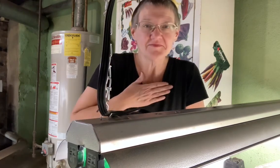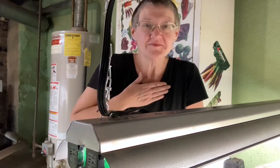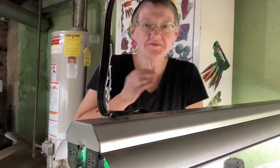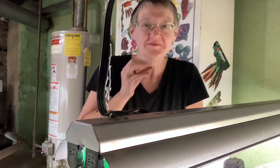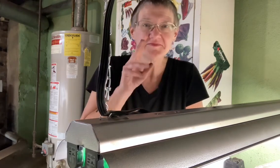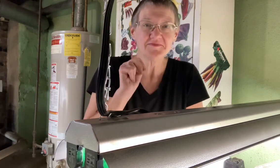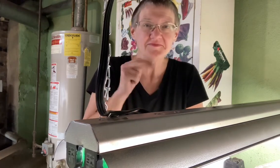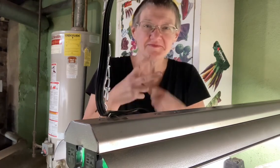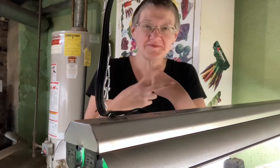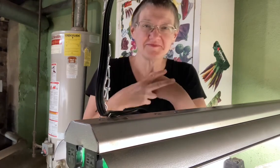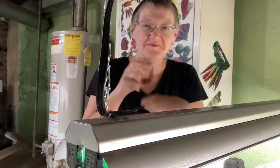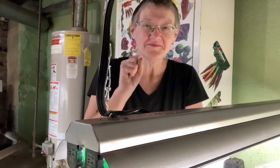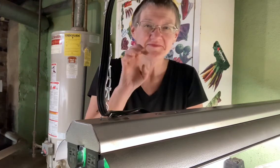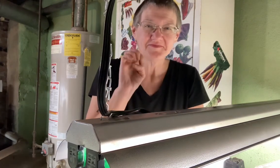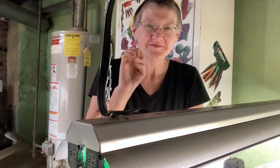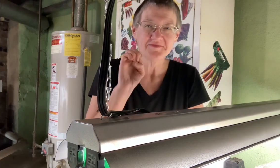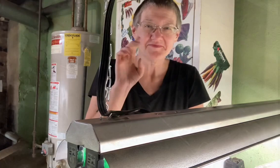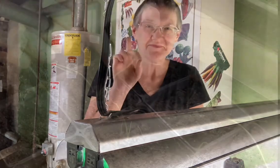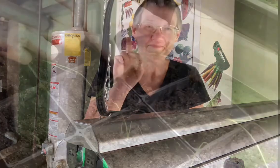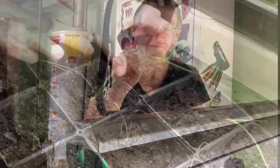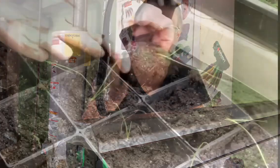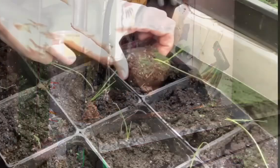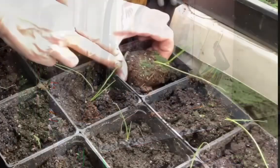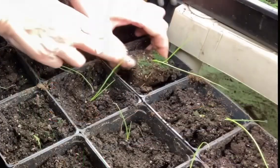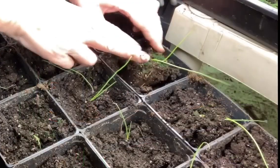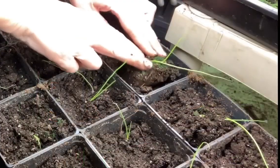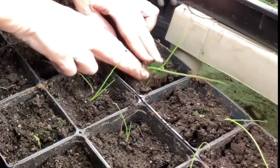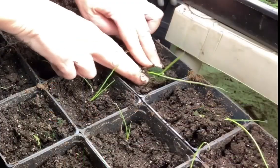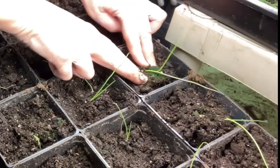and I'm using my own saved seeds.